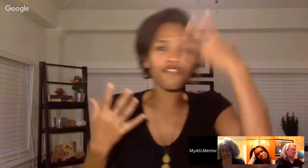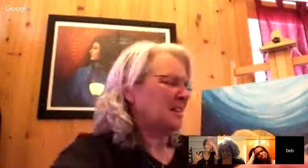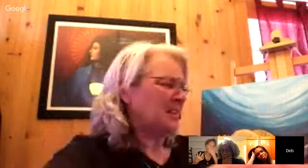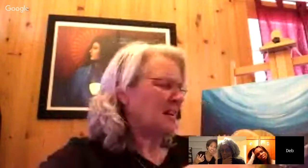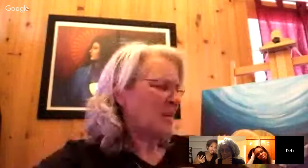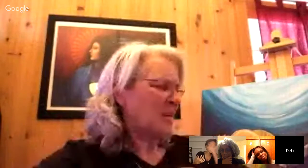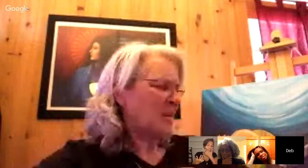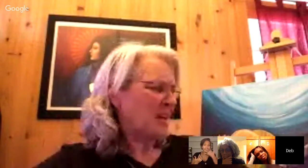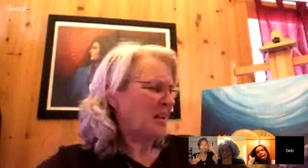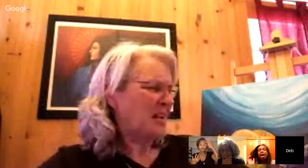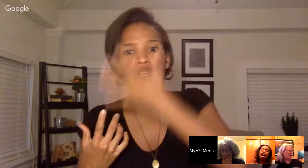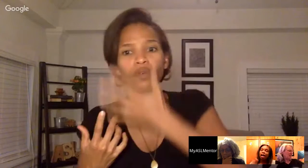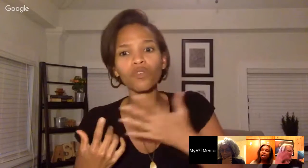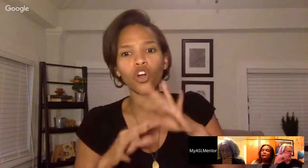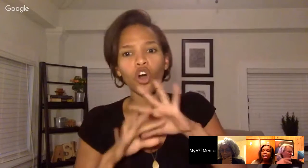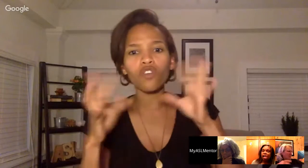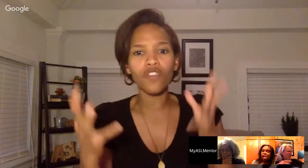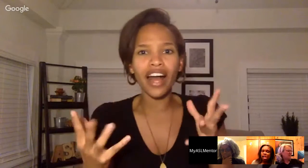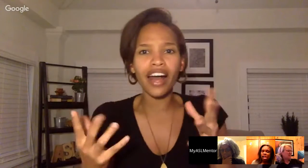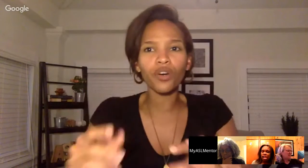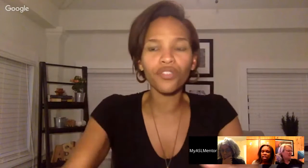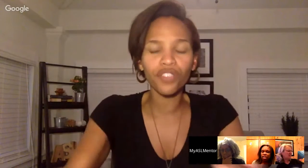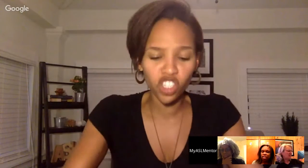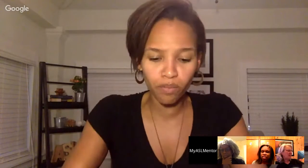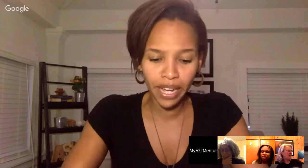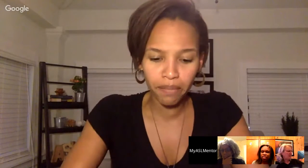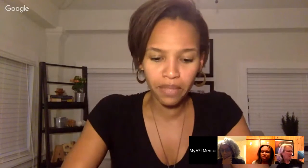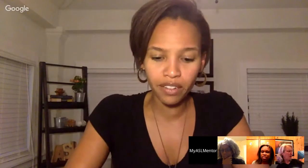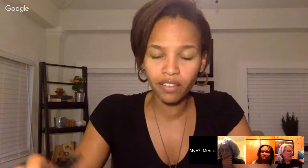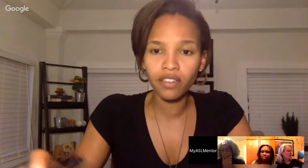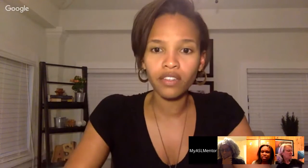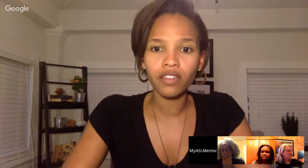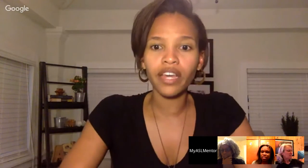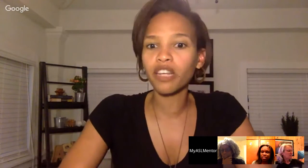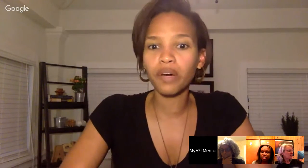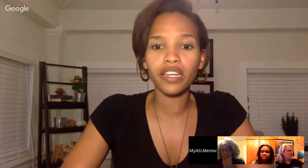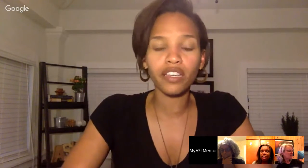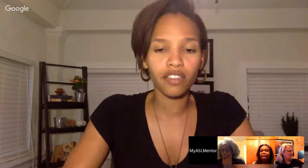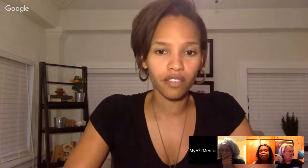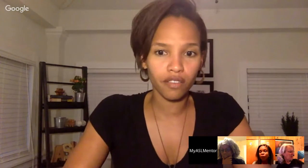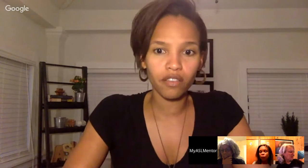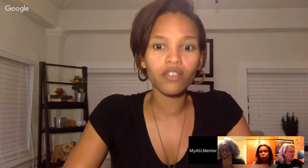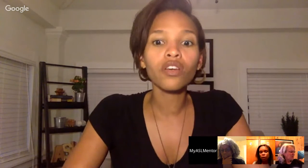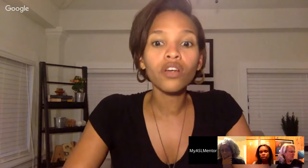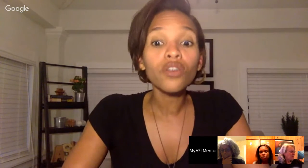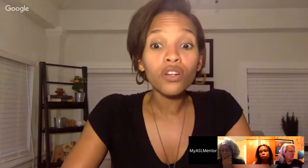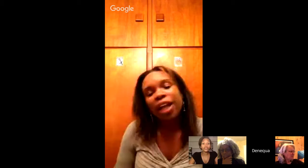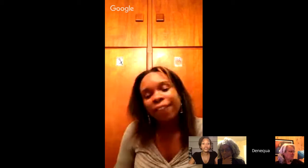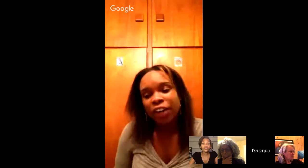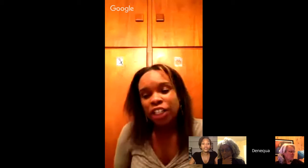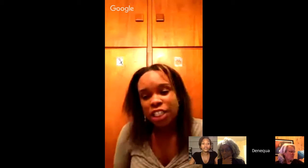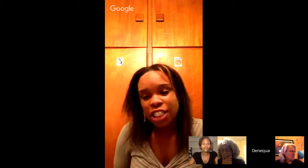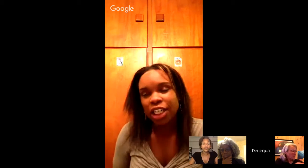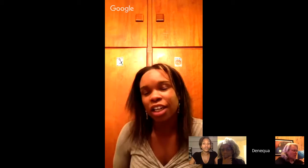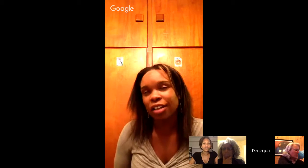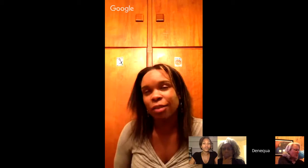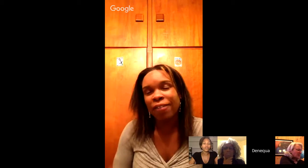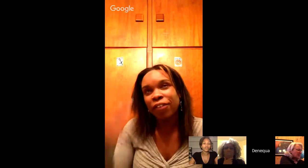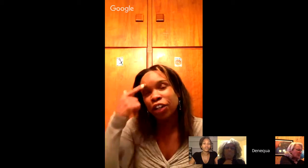her facials, her non-manuals, and all of that, what do you think she might mean? Anybody? When I first seen it, my first thought